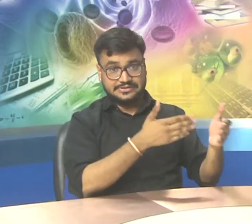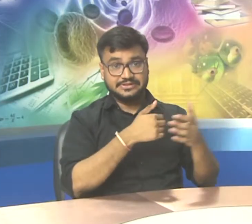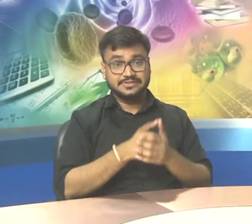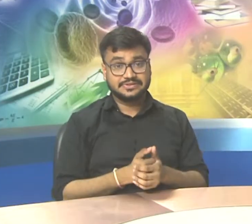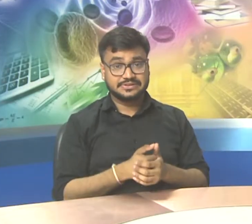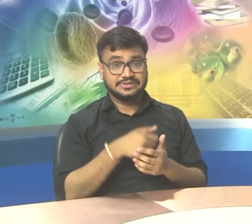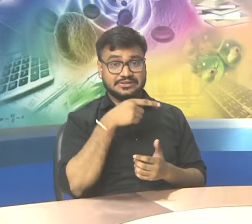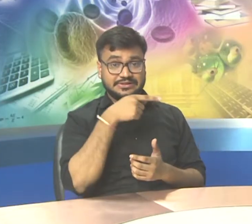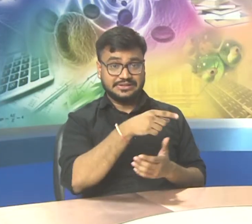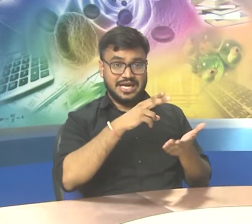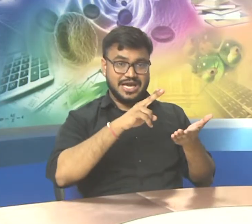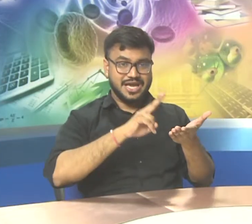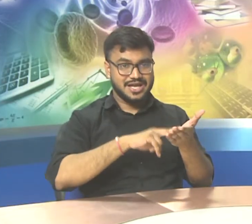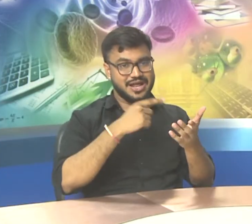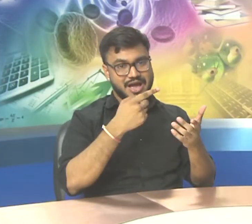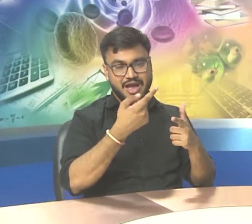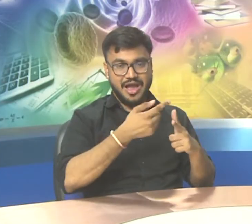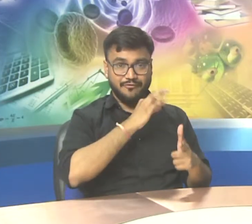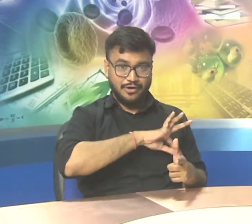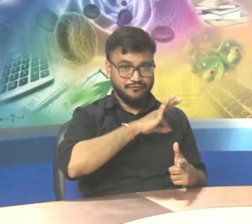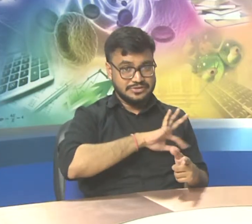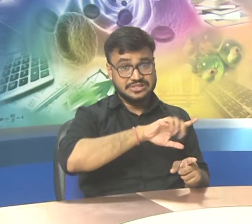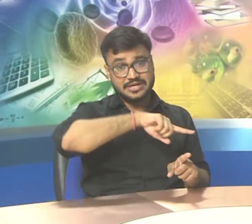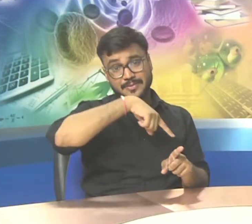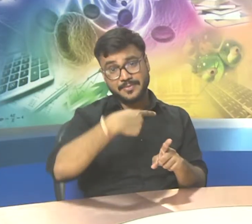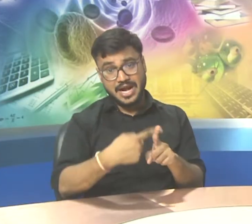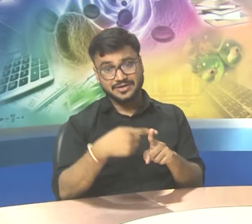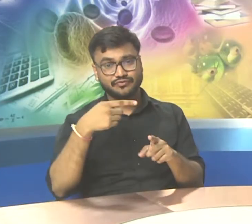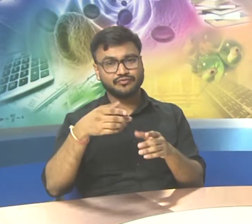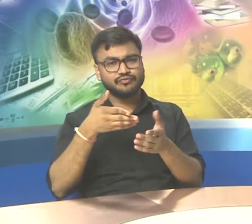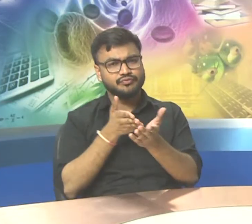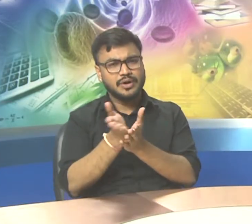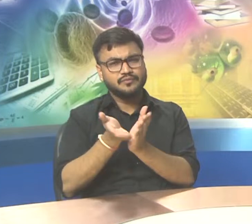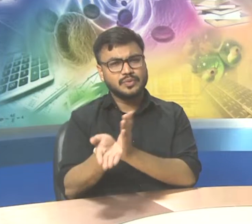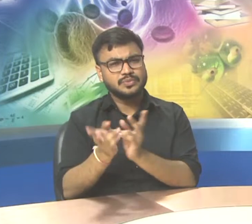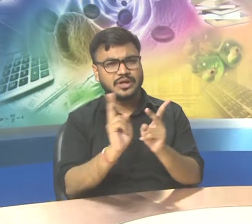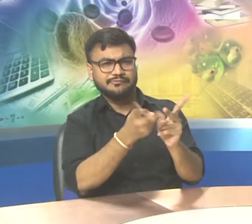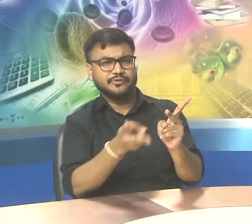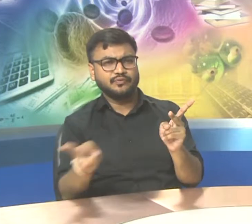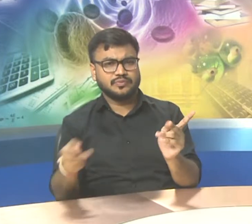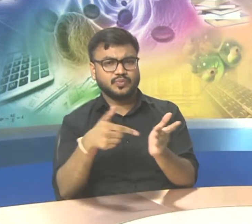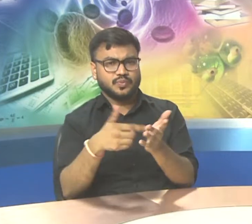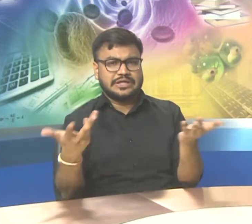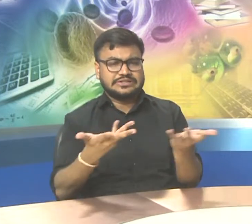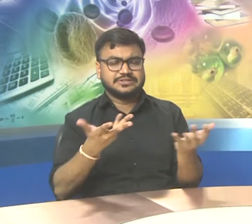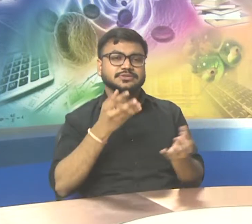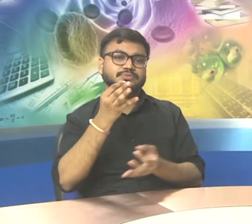Now, the topic we are going to learn is about nutrients and their